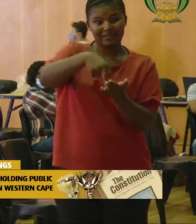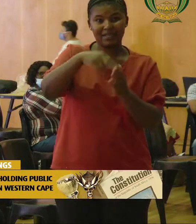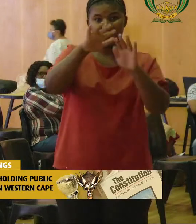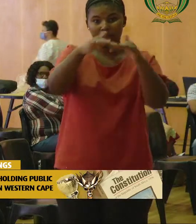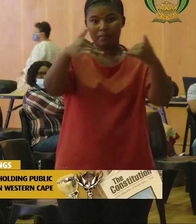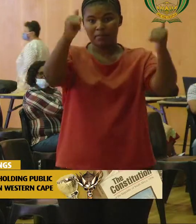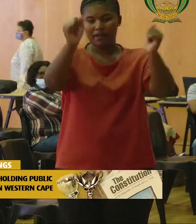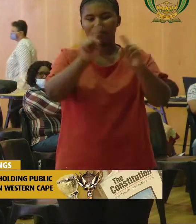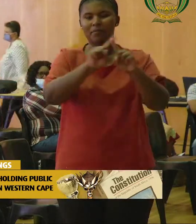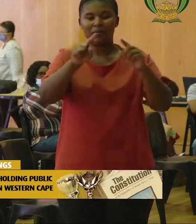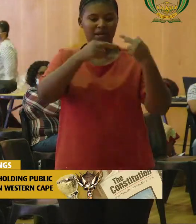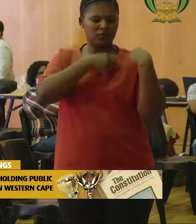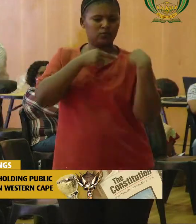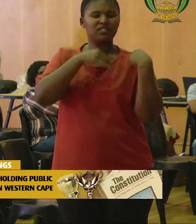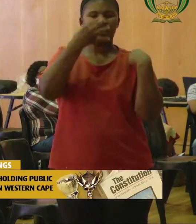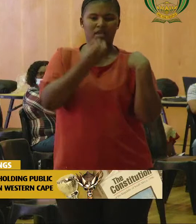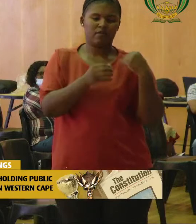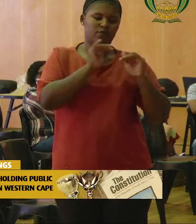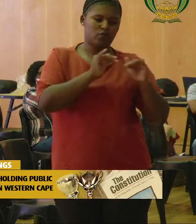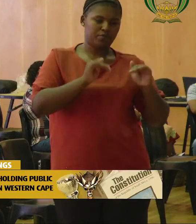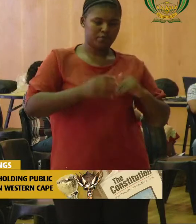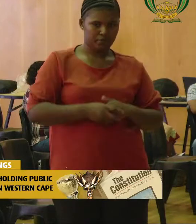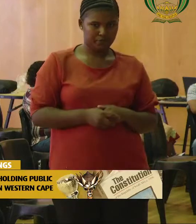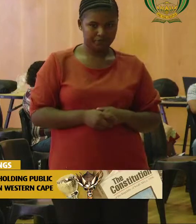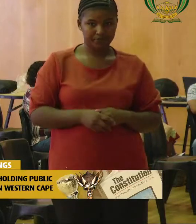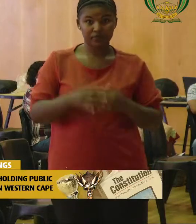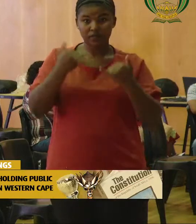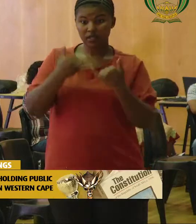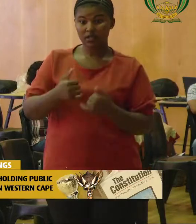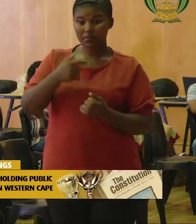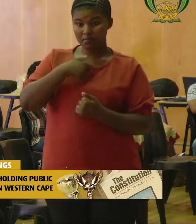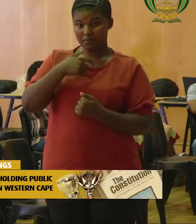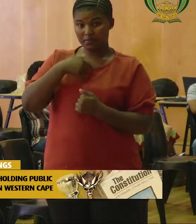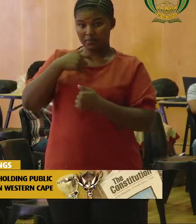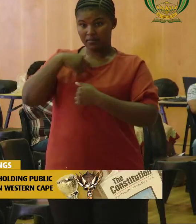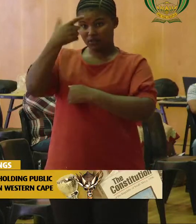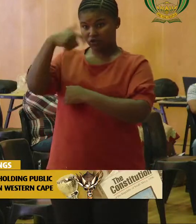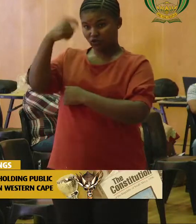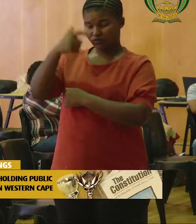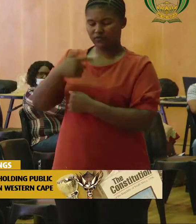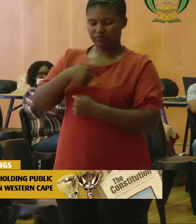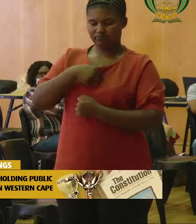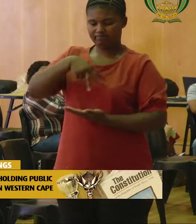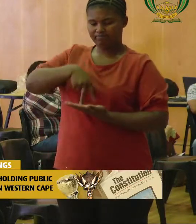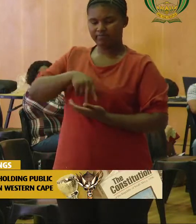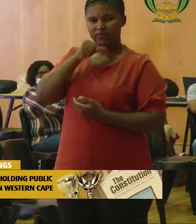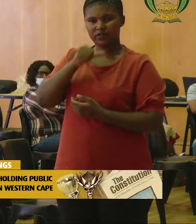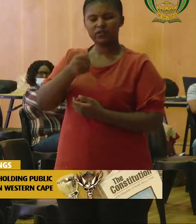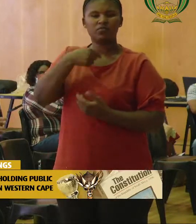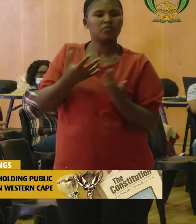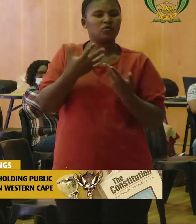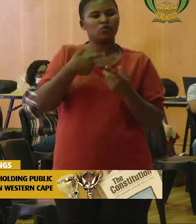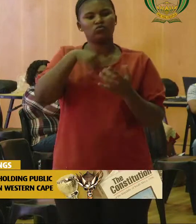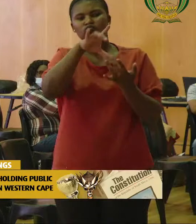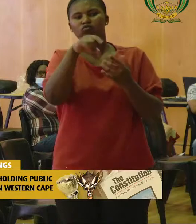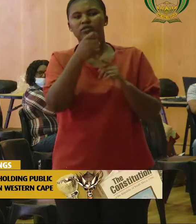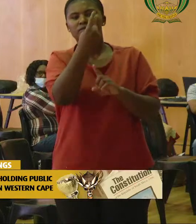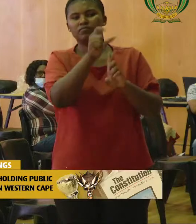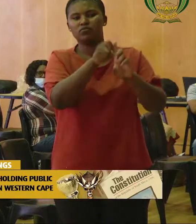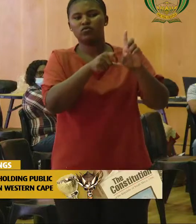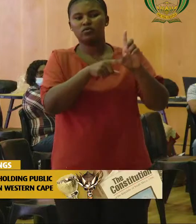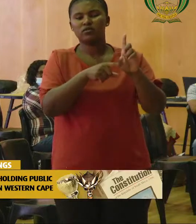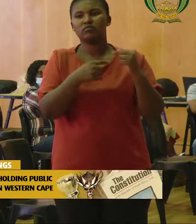is accountability. Now, as a paramount chief, if we say, but we want a certain person to come into a position and